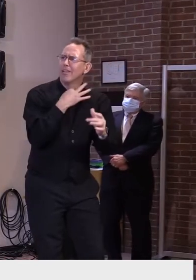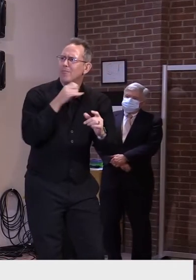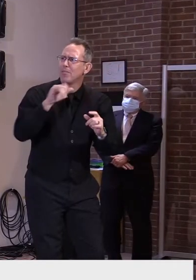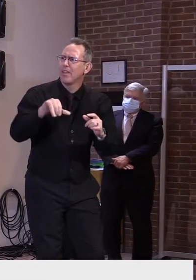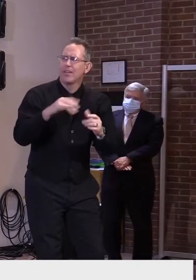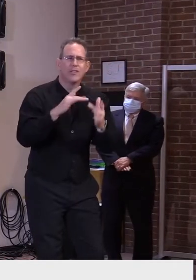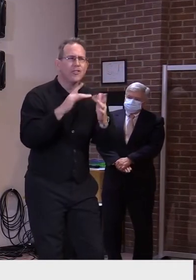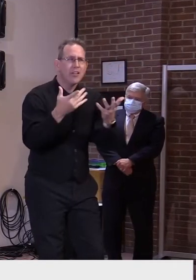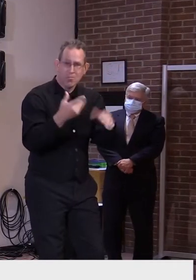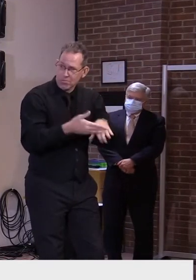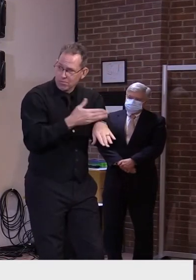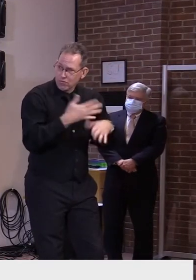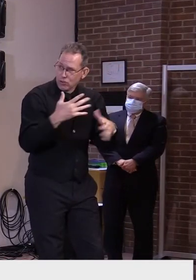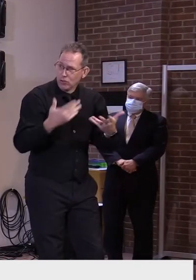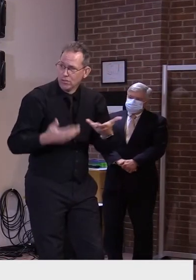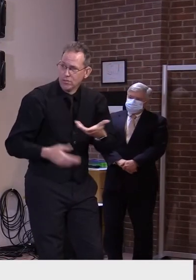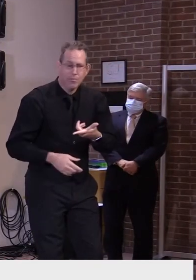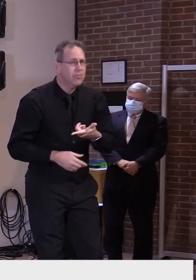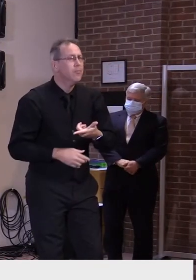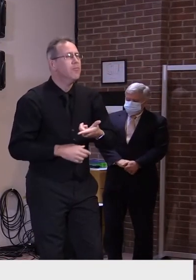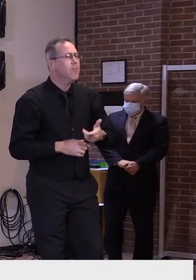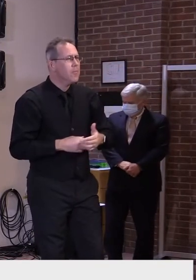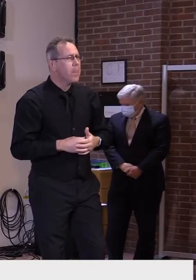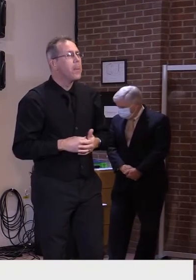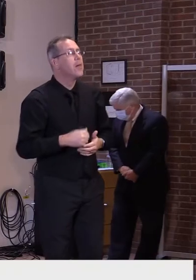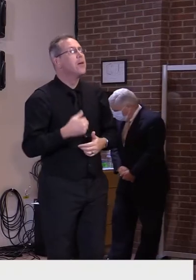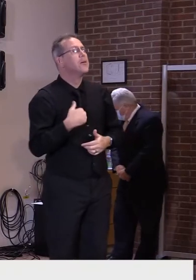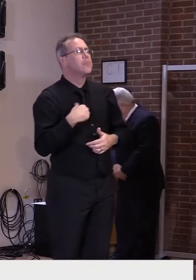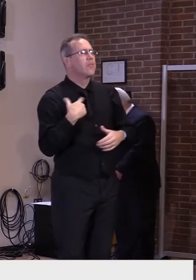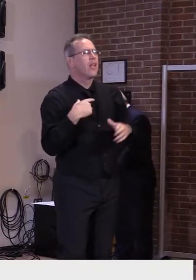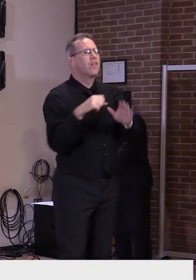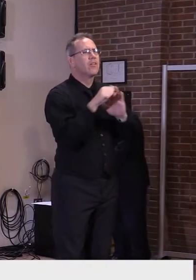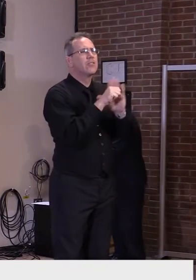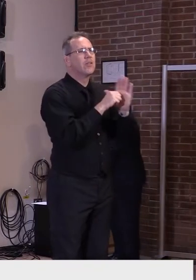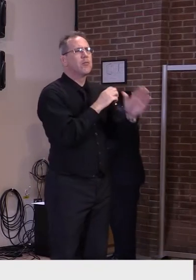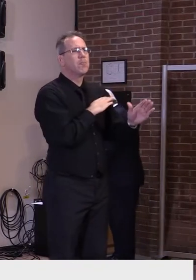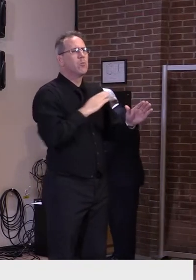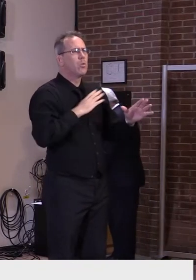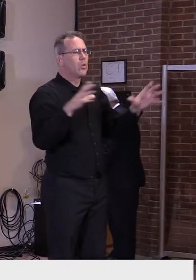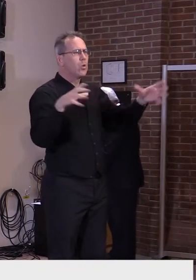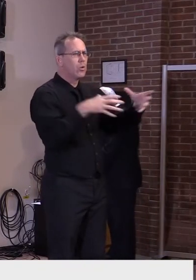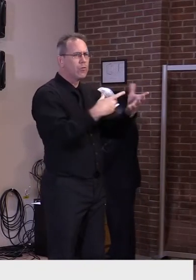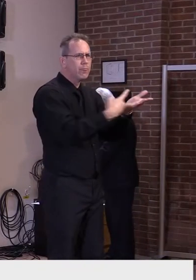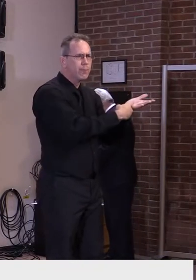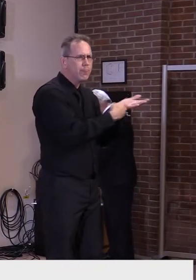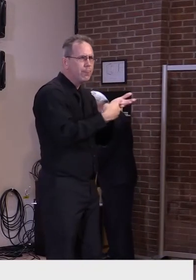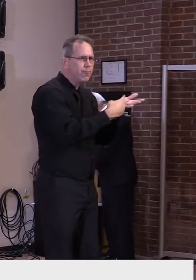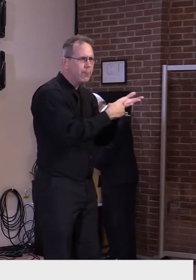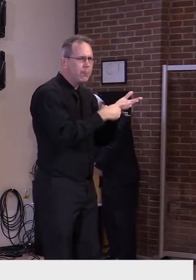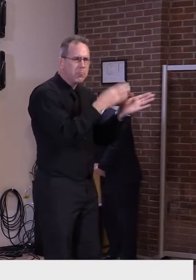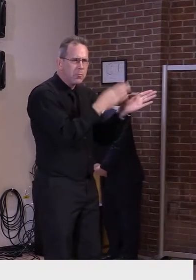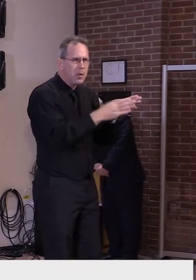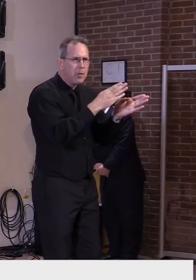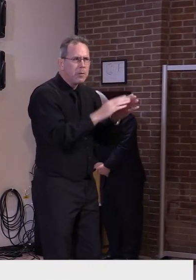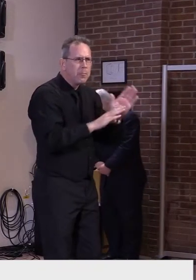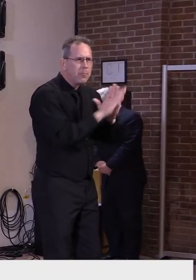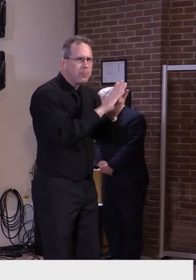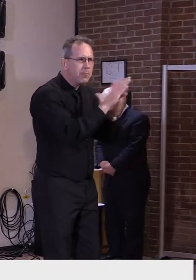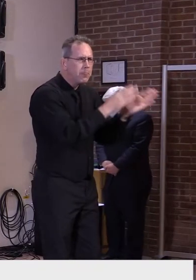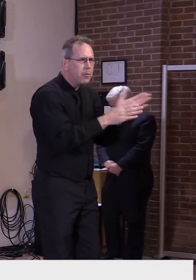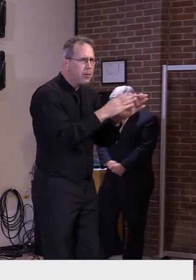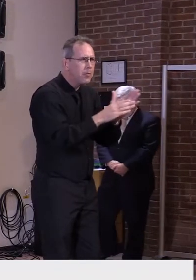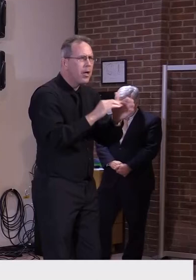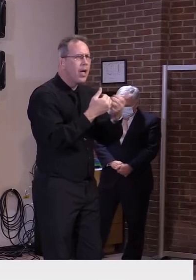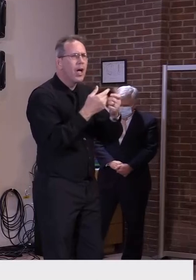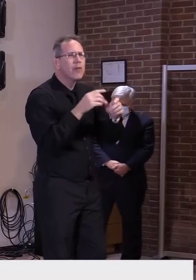board has done a tremendous amount of work thus far, and the other CUDs are working with them, and as well